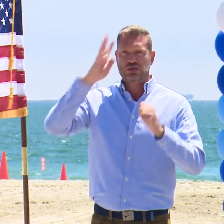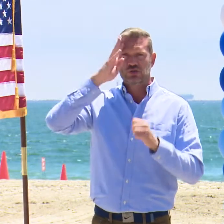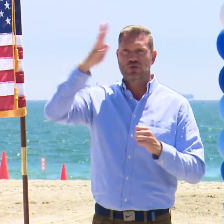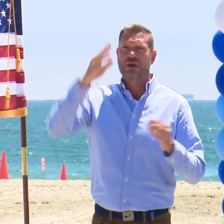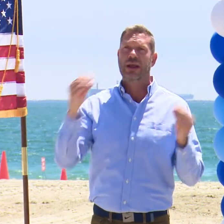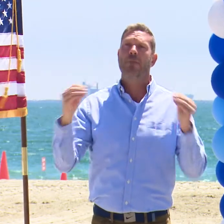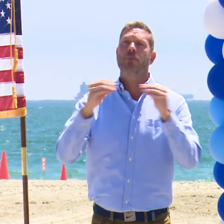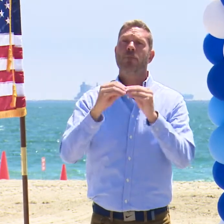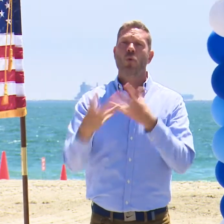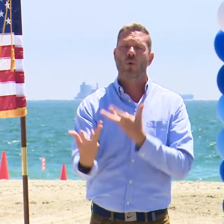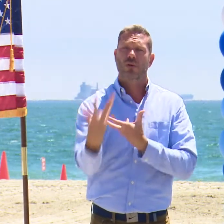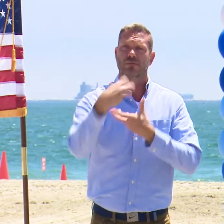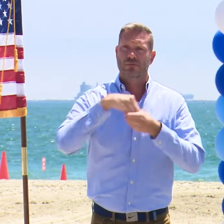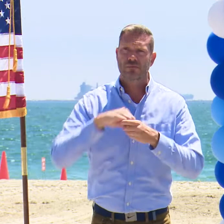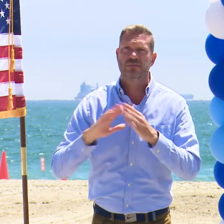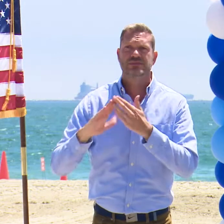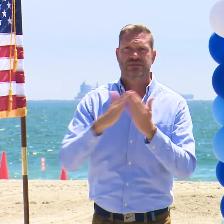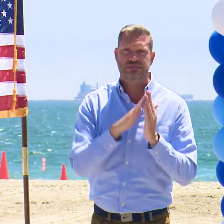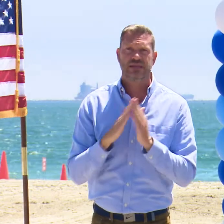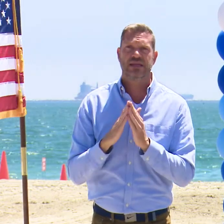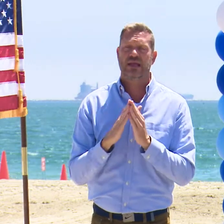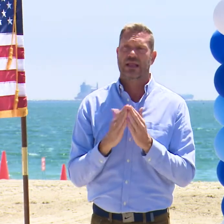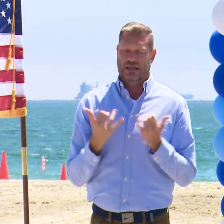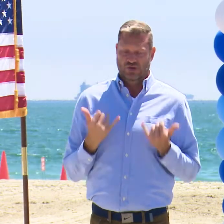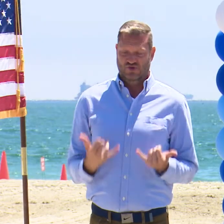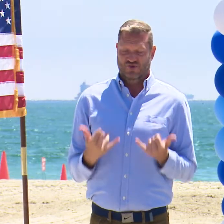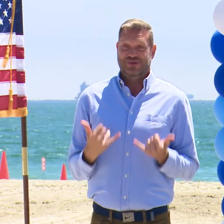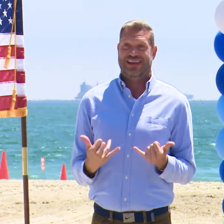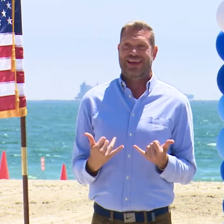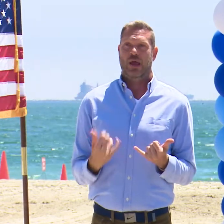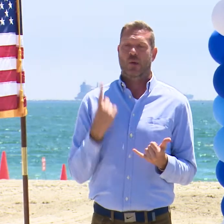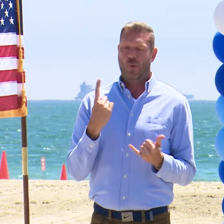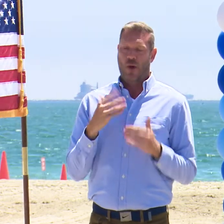city. Today takes us one step closer.